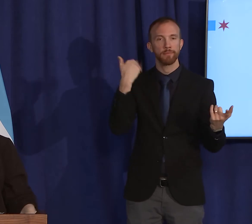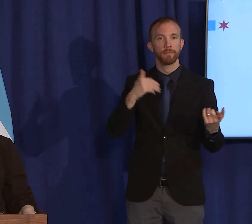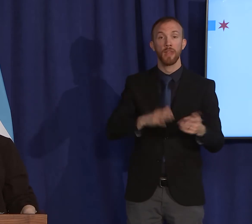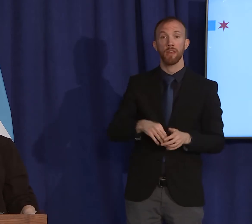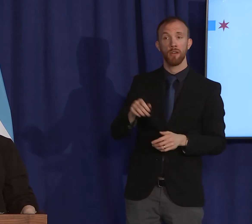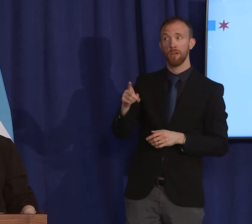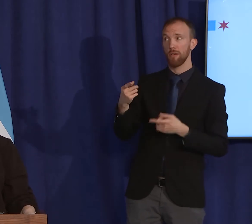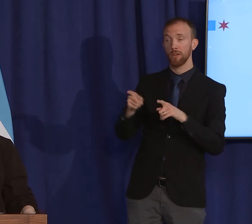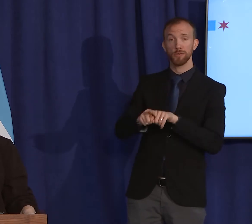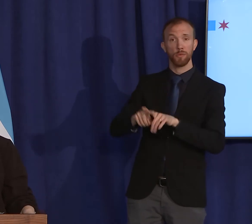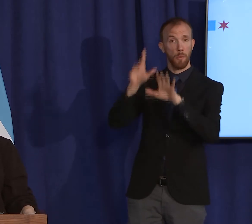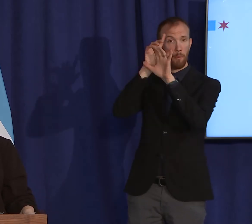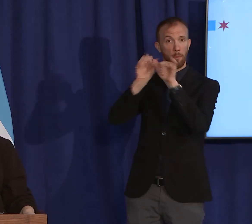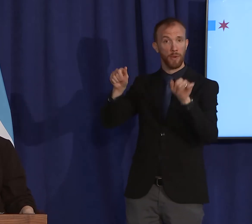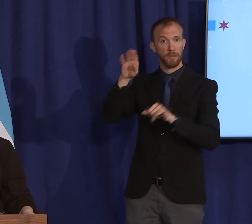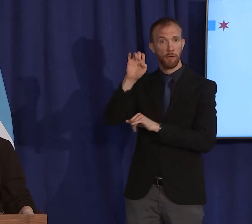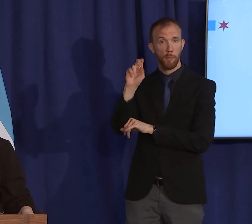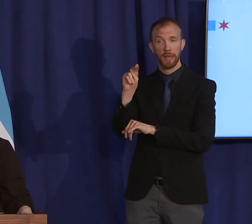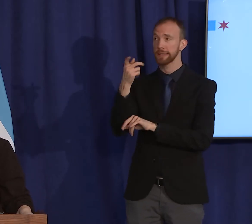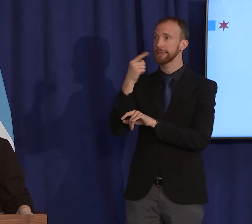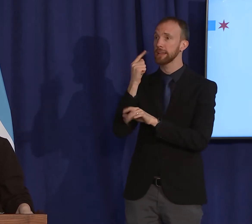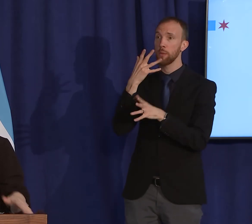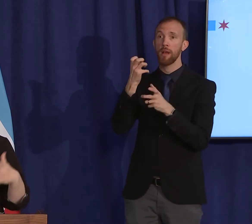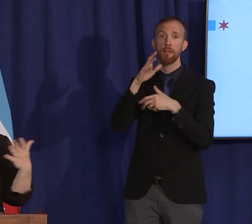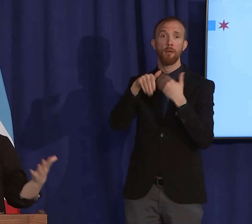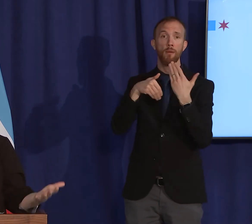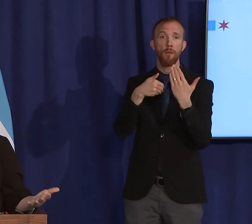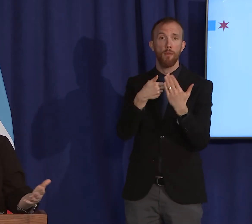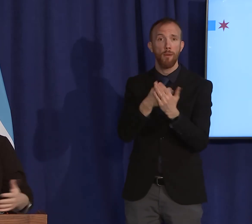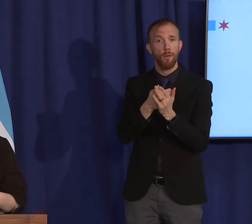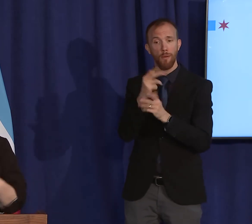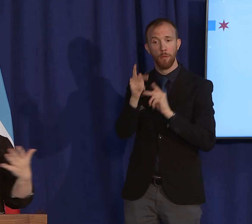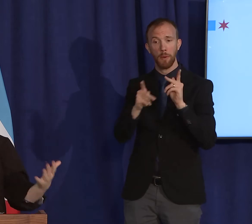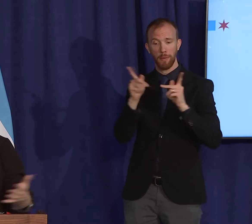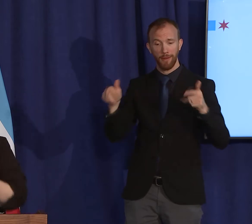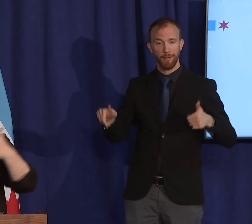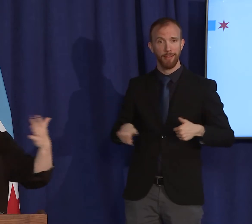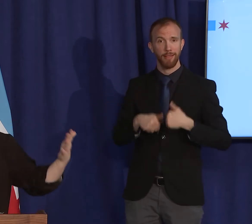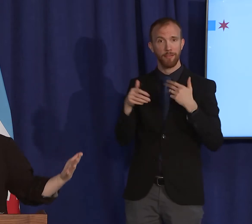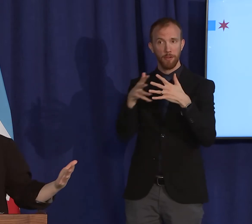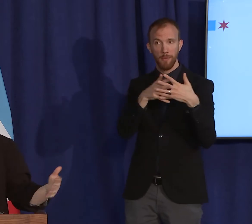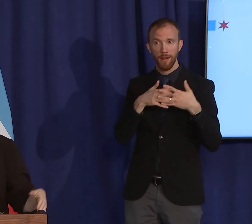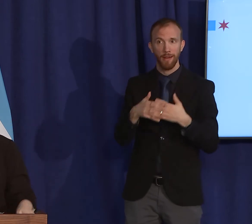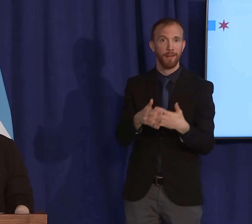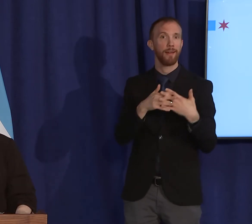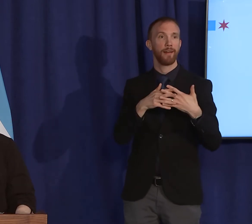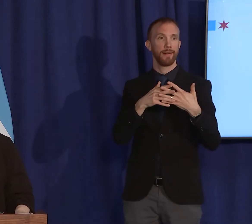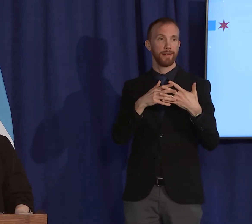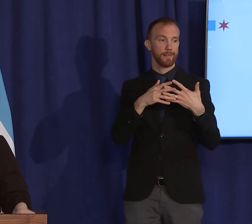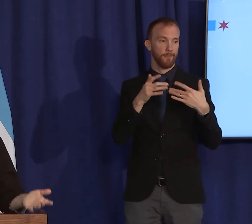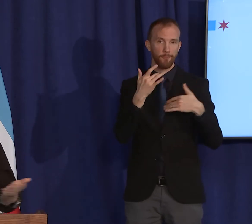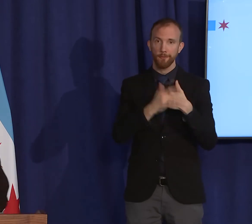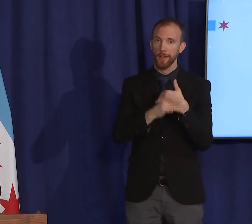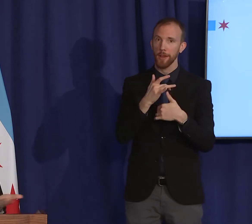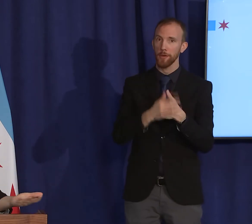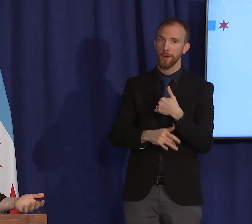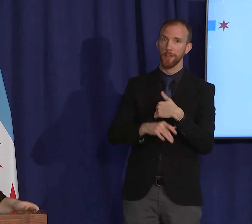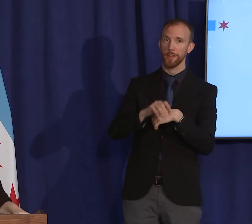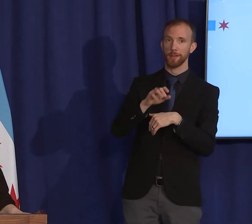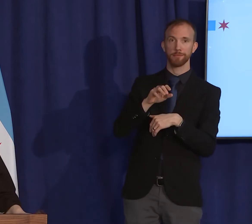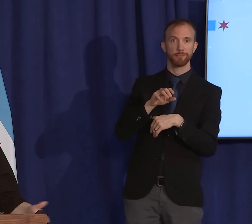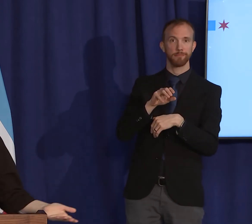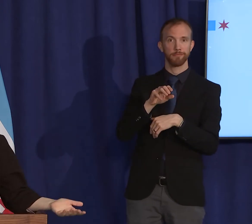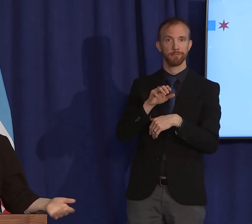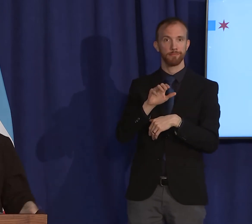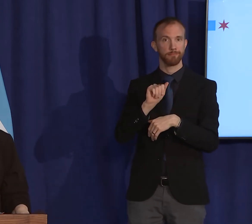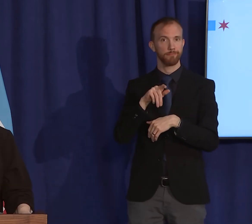all Americans to be eligible for vaccine by May 1st. And that would be our phase 2 or our stage 2 where everybody is eligible. And I'm hopeful that we'll have